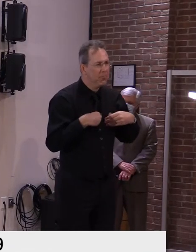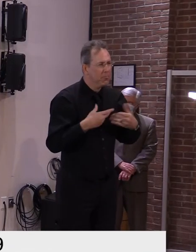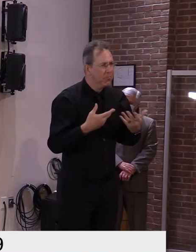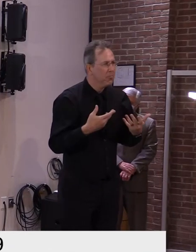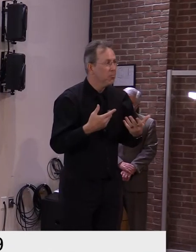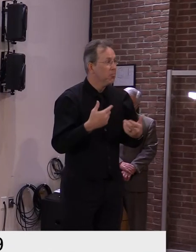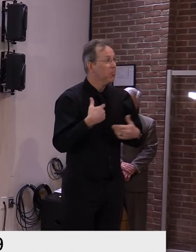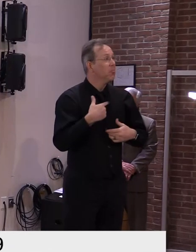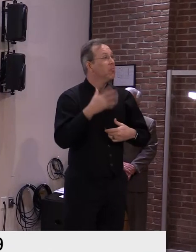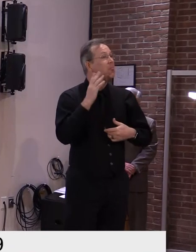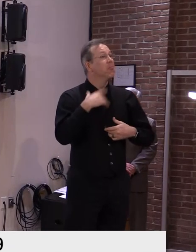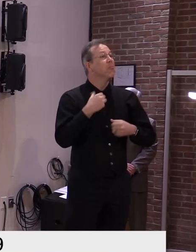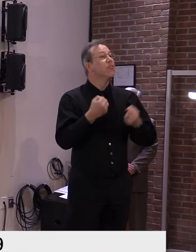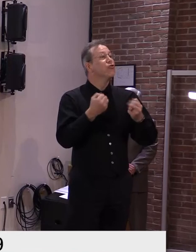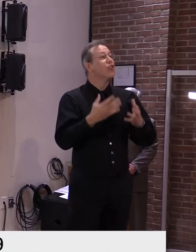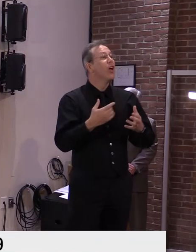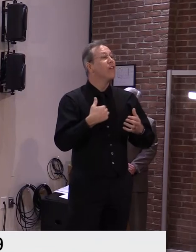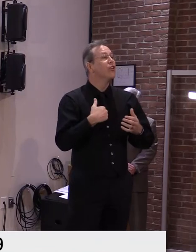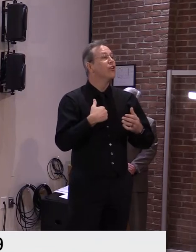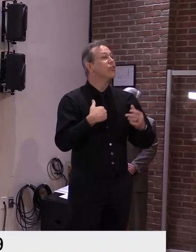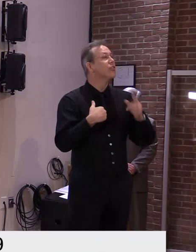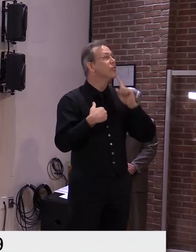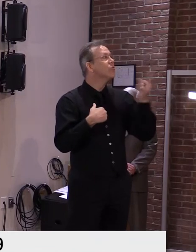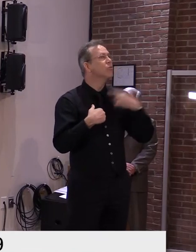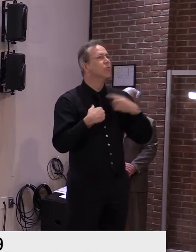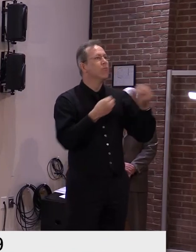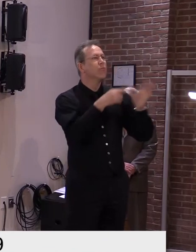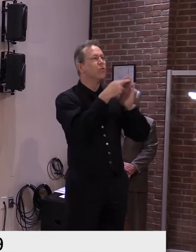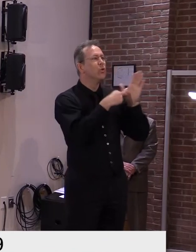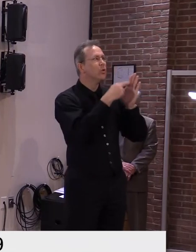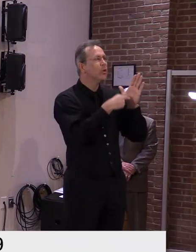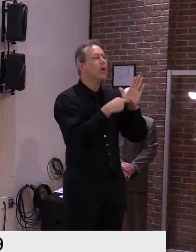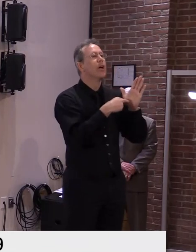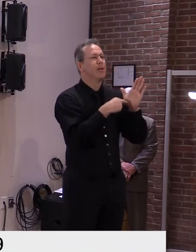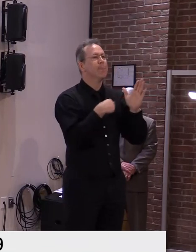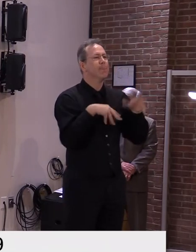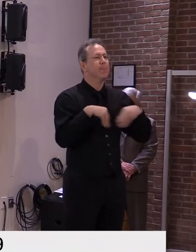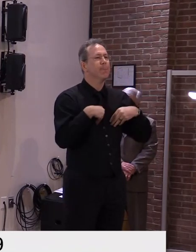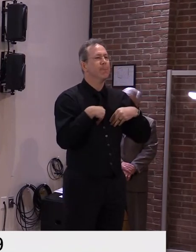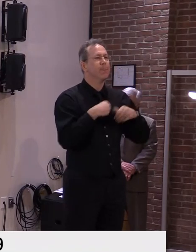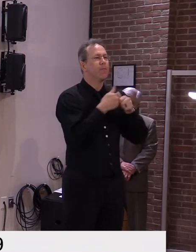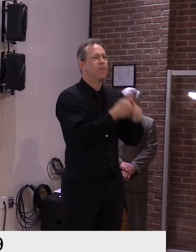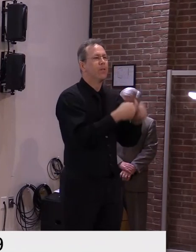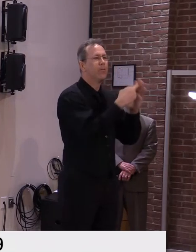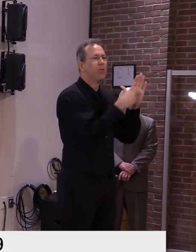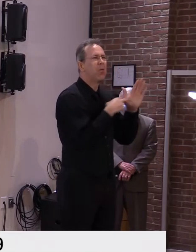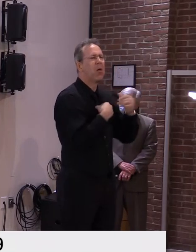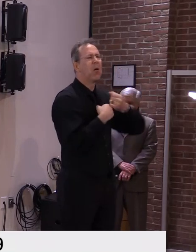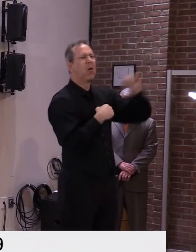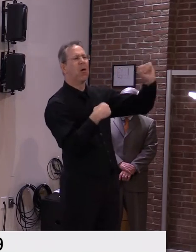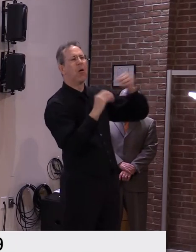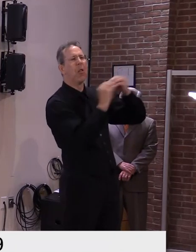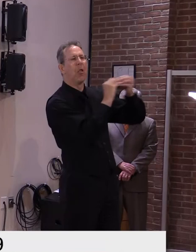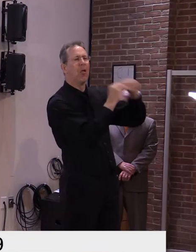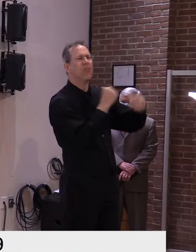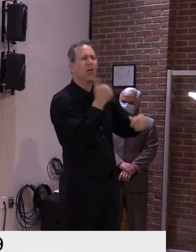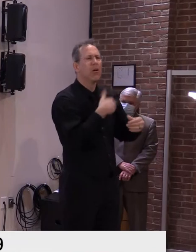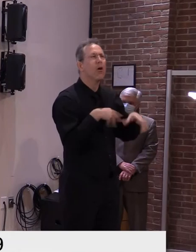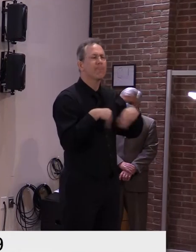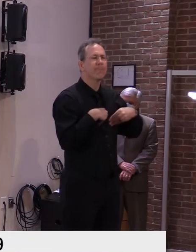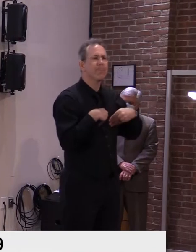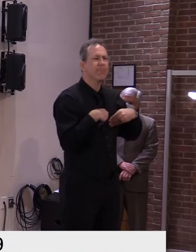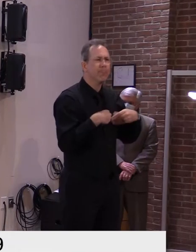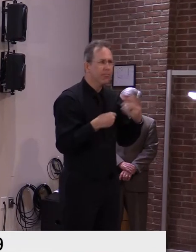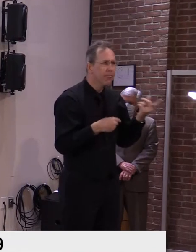racetrack. Regardless, I mean, I can count a number of times that I didn't think things were fair and going